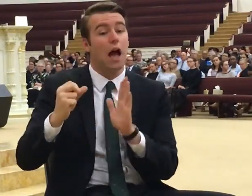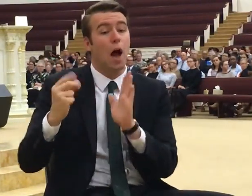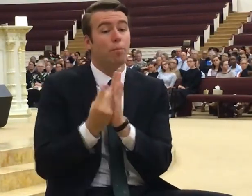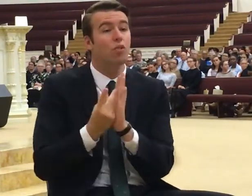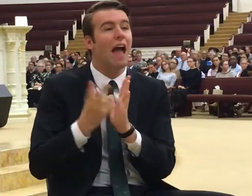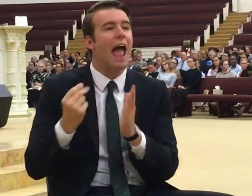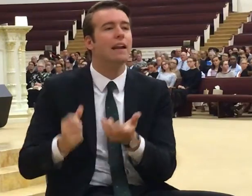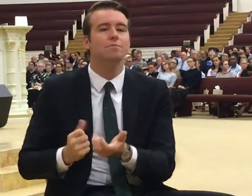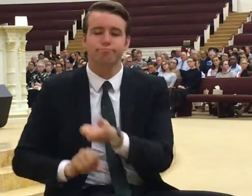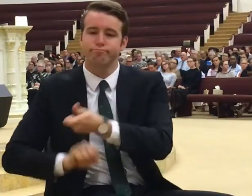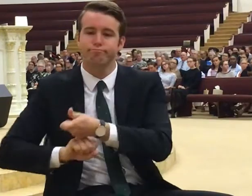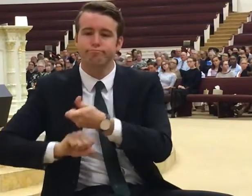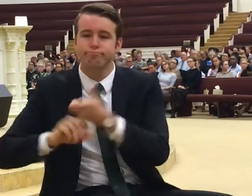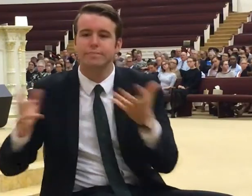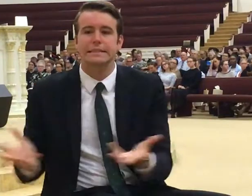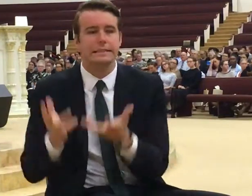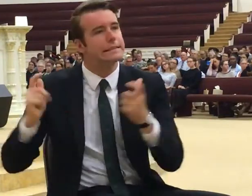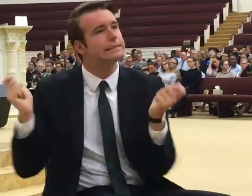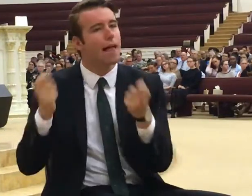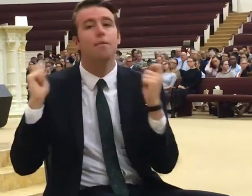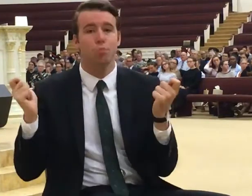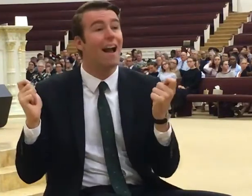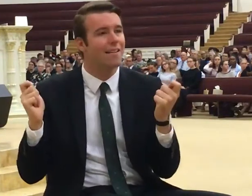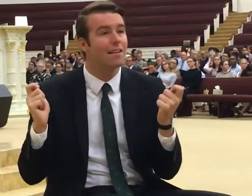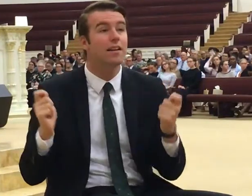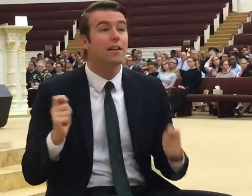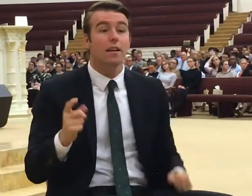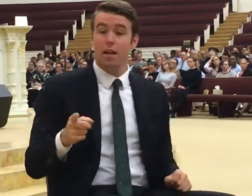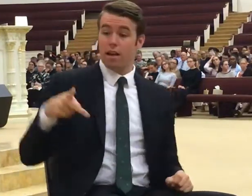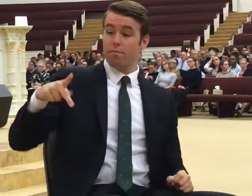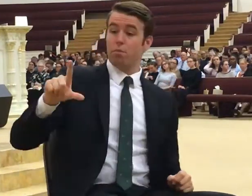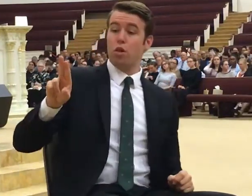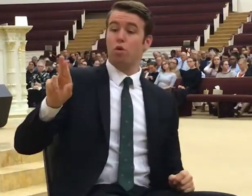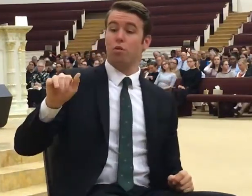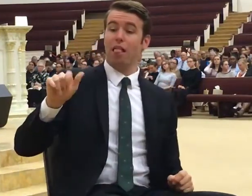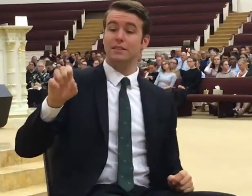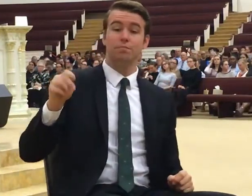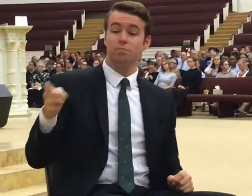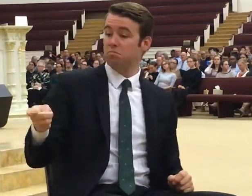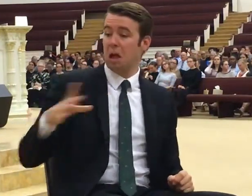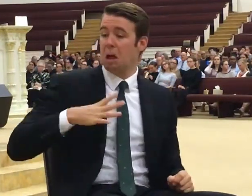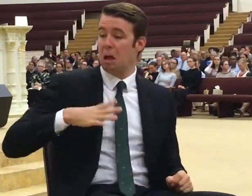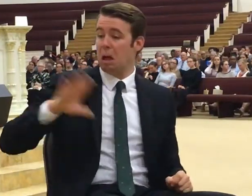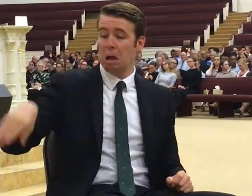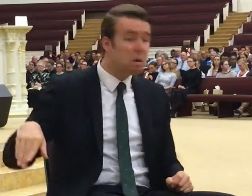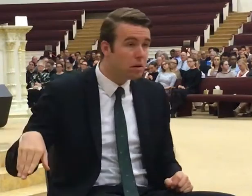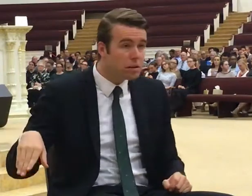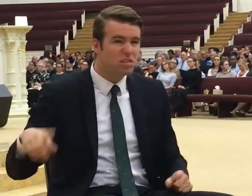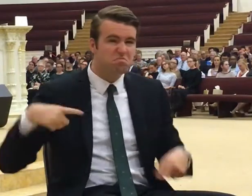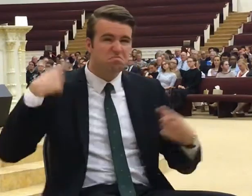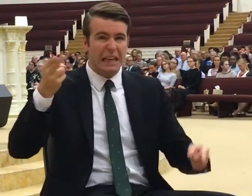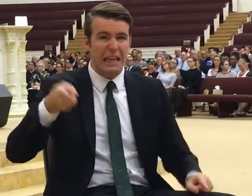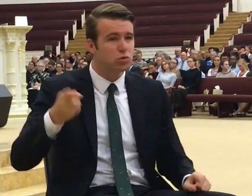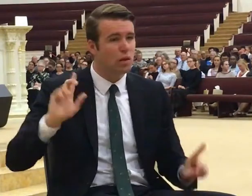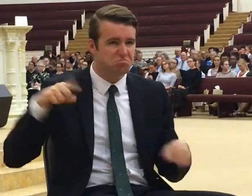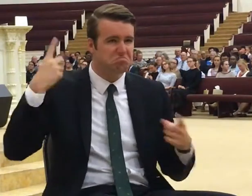celebrated. It's not just that it's there as it's been historically, but